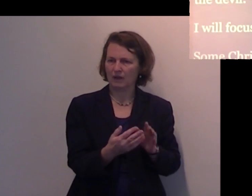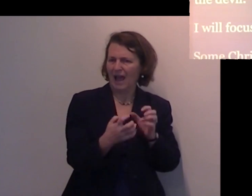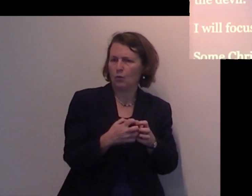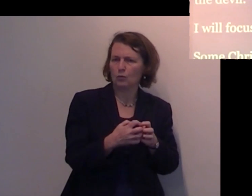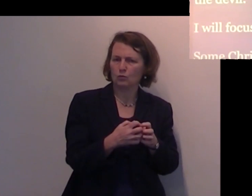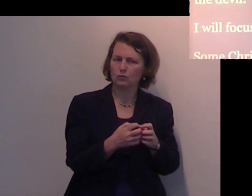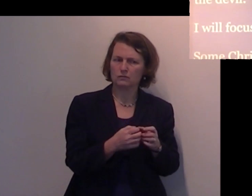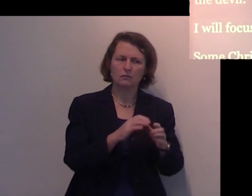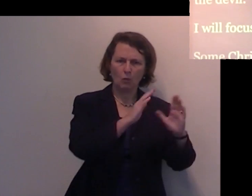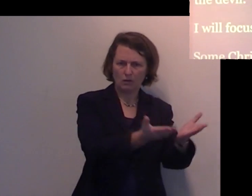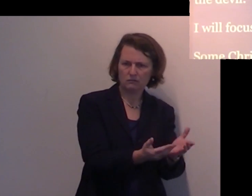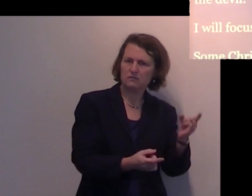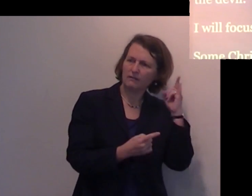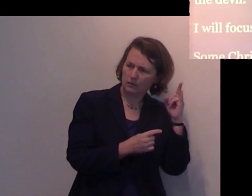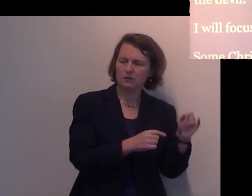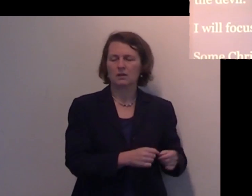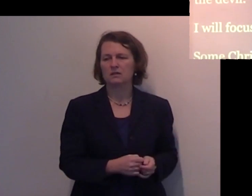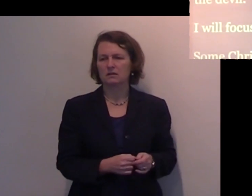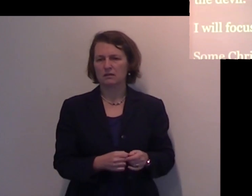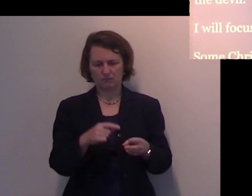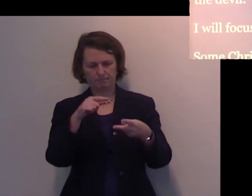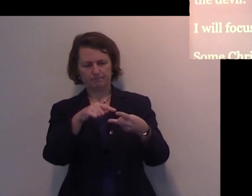I will focus on these subjects today.